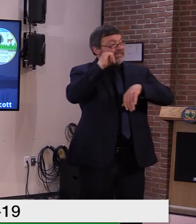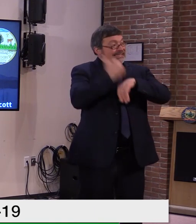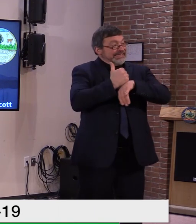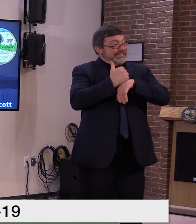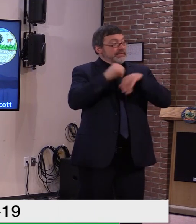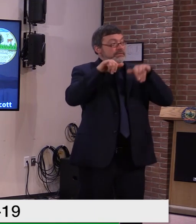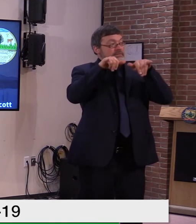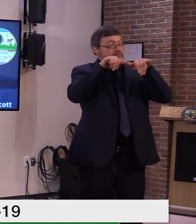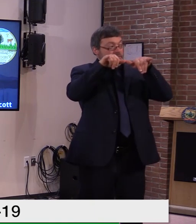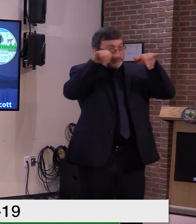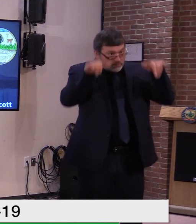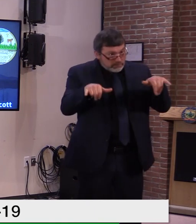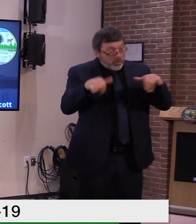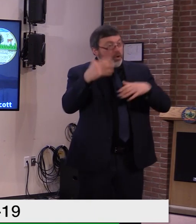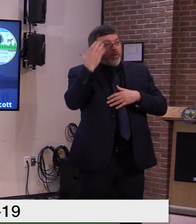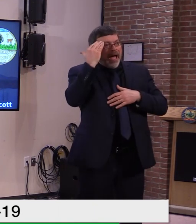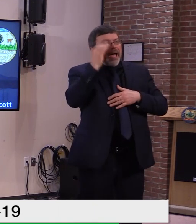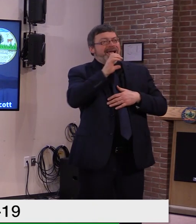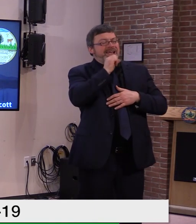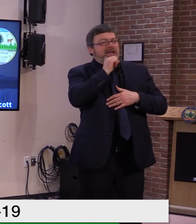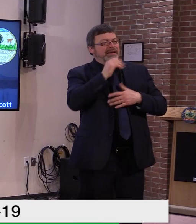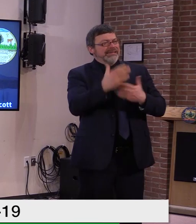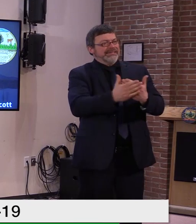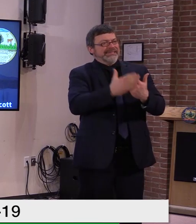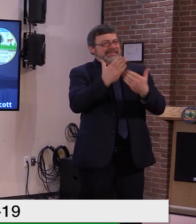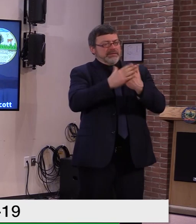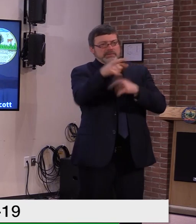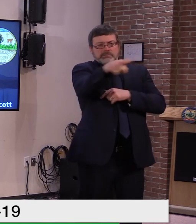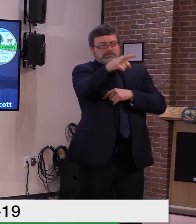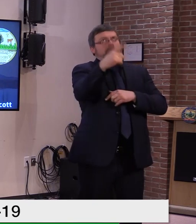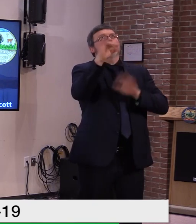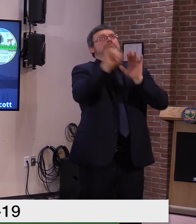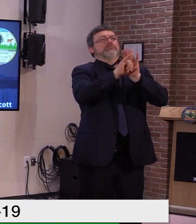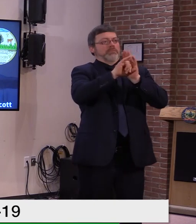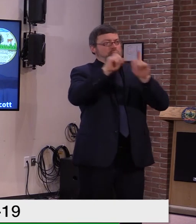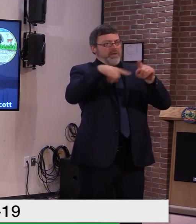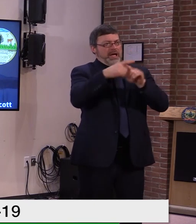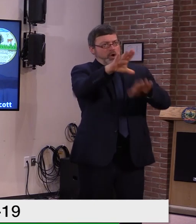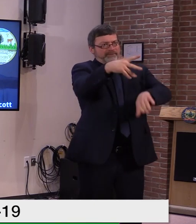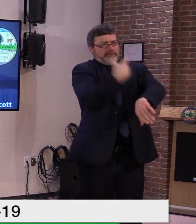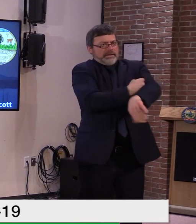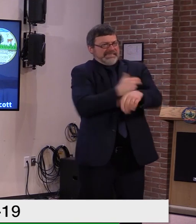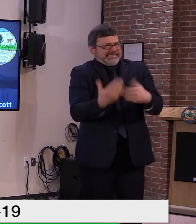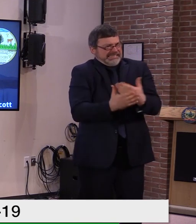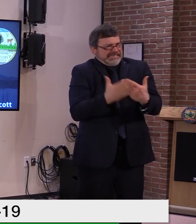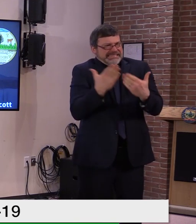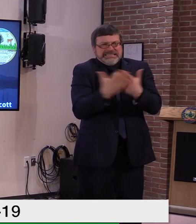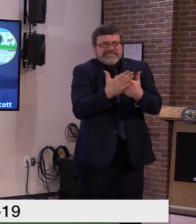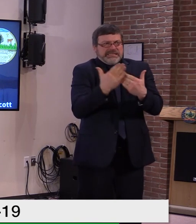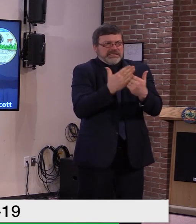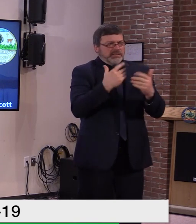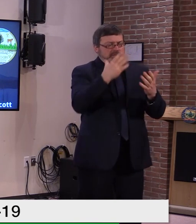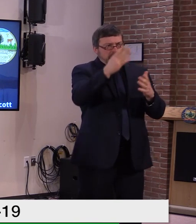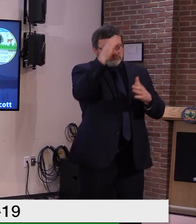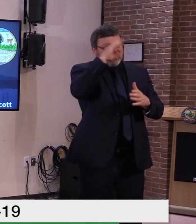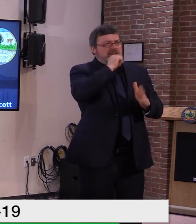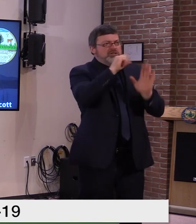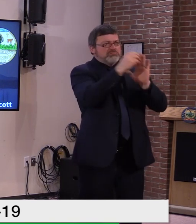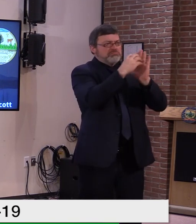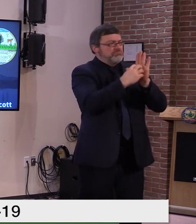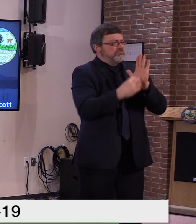understood, and prioritize our fundamental goal, protecting